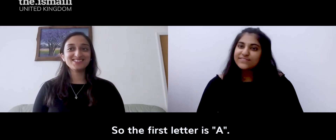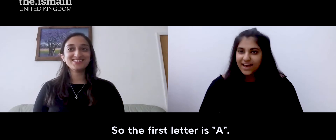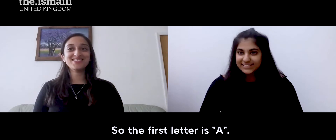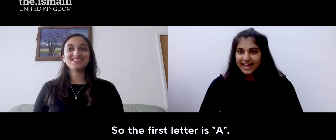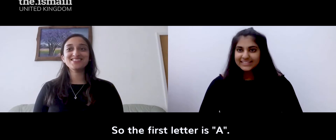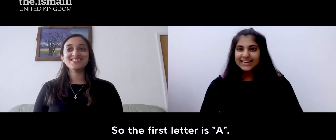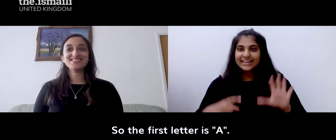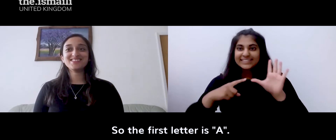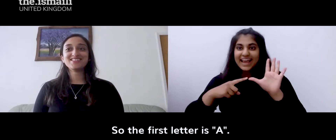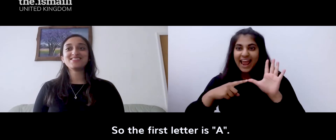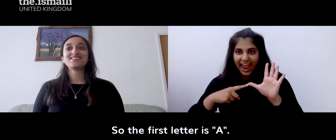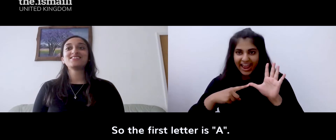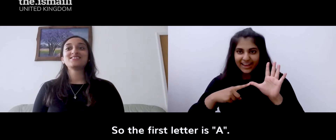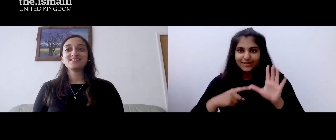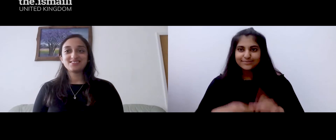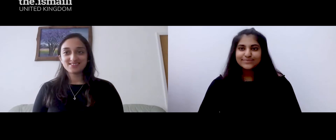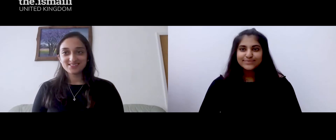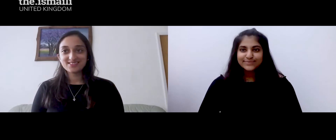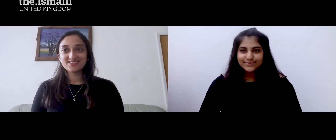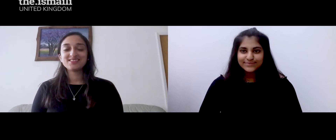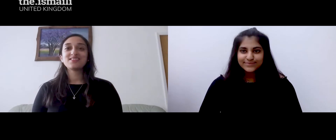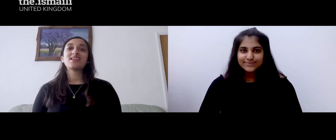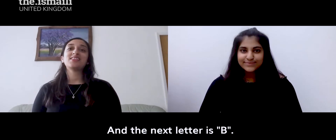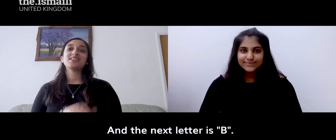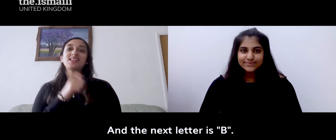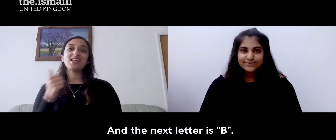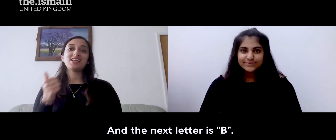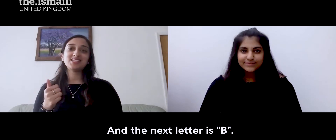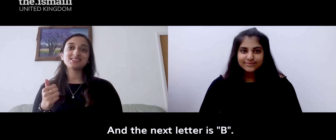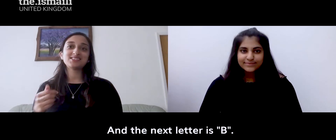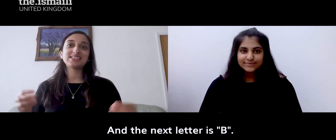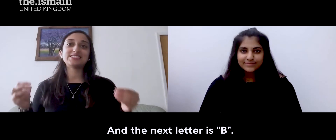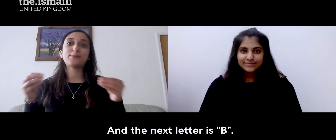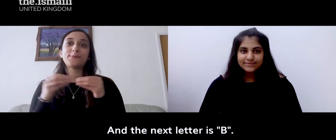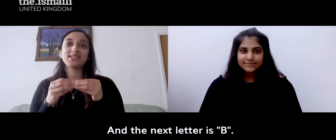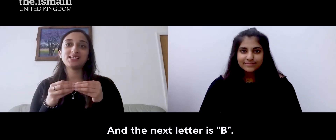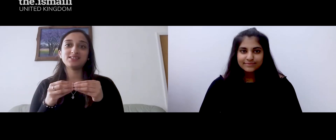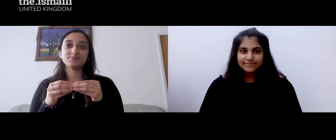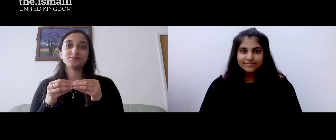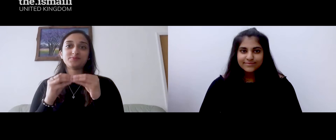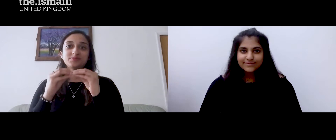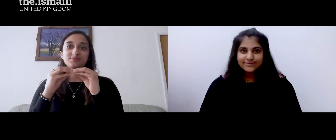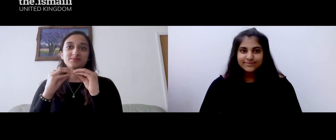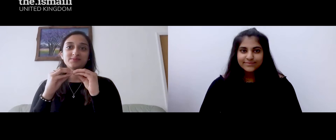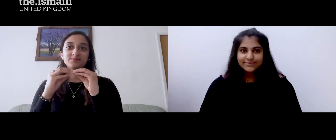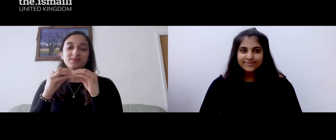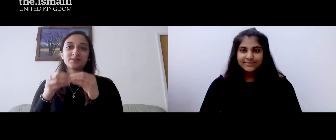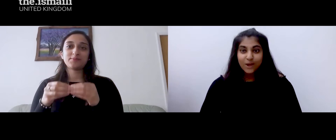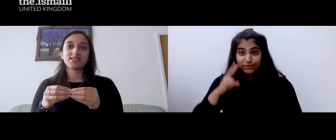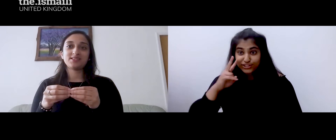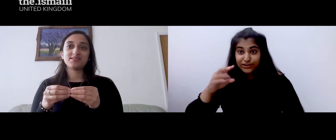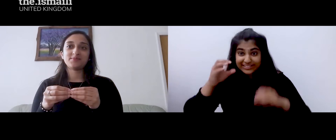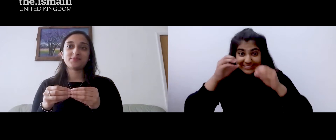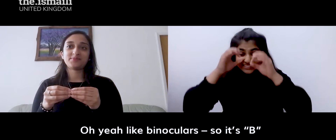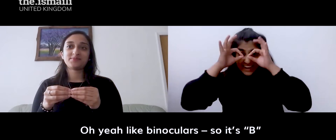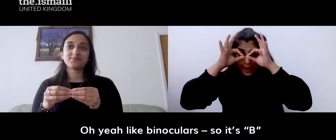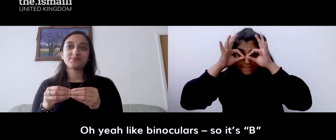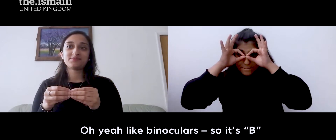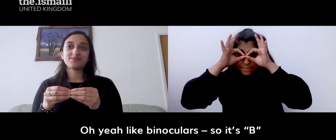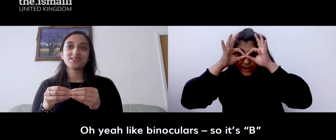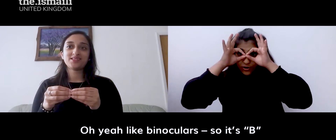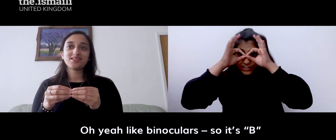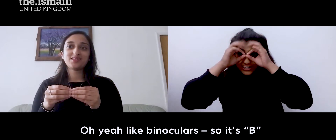The first letter is A. And the next letter is B. B.